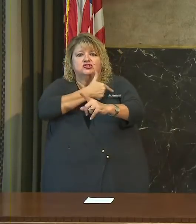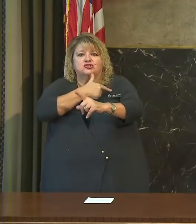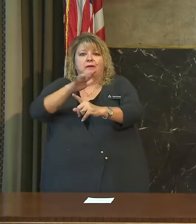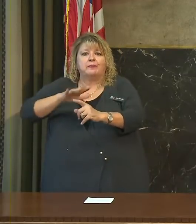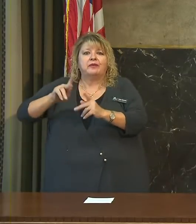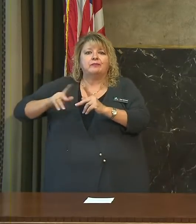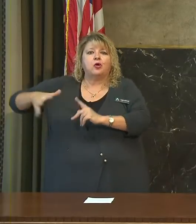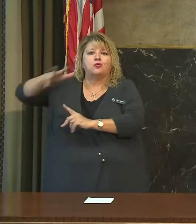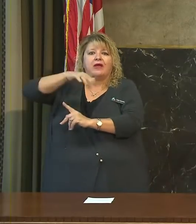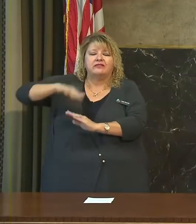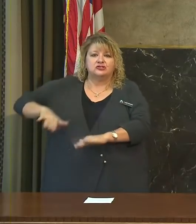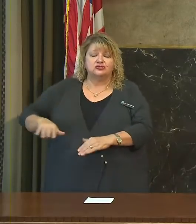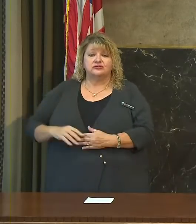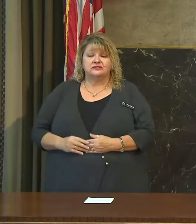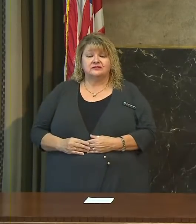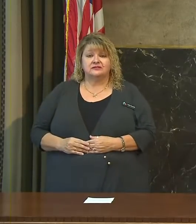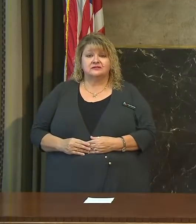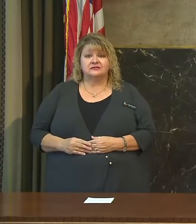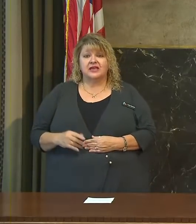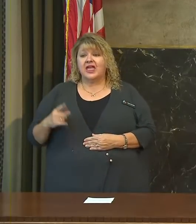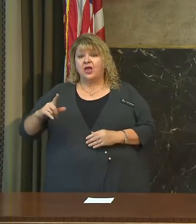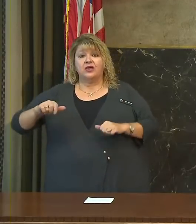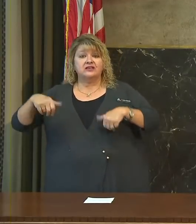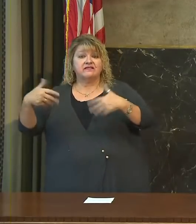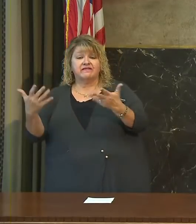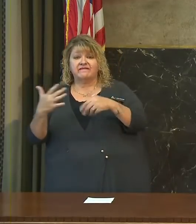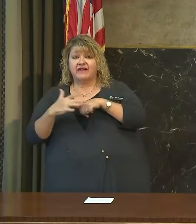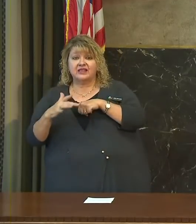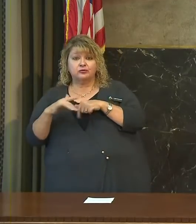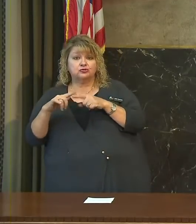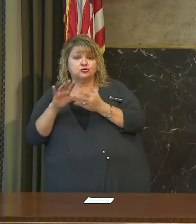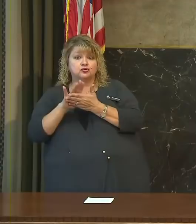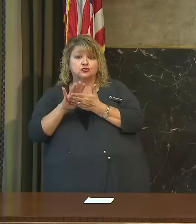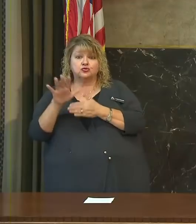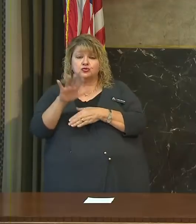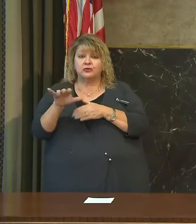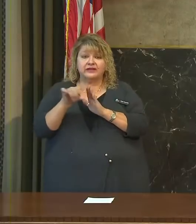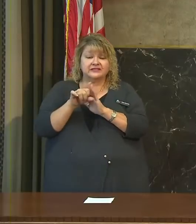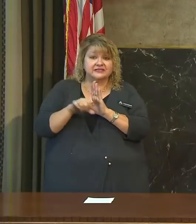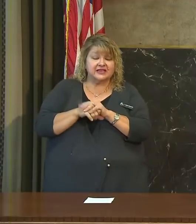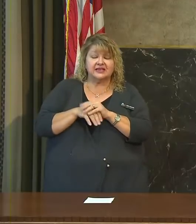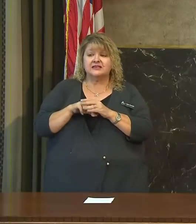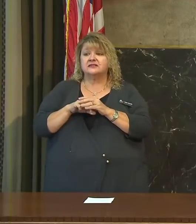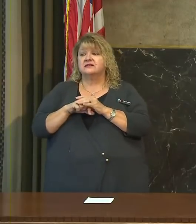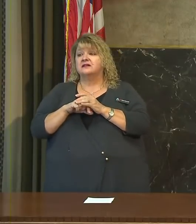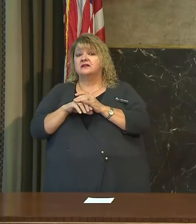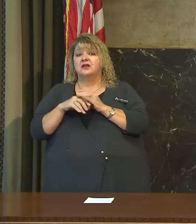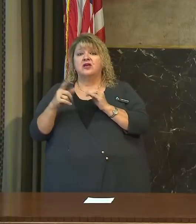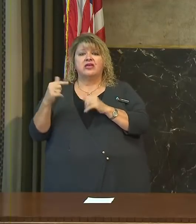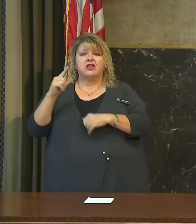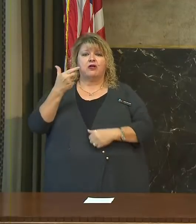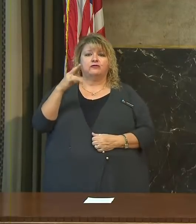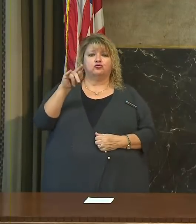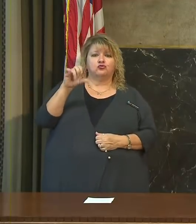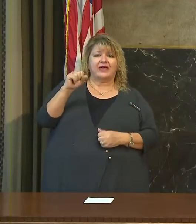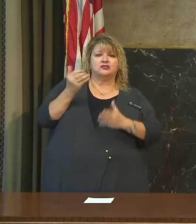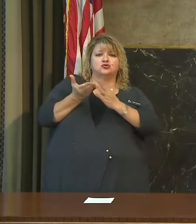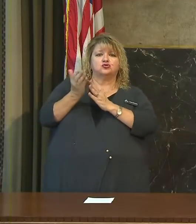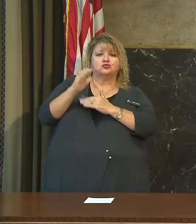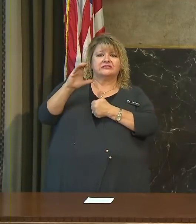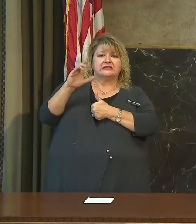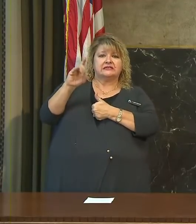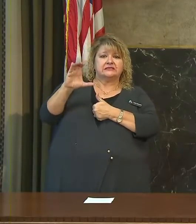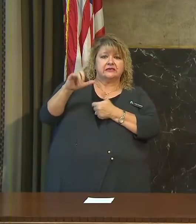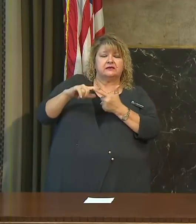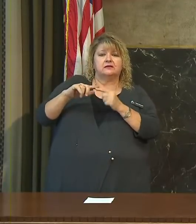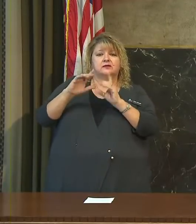every school in the state. These are made possible through grants that come to the Department of Health, through the CDC,